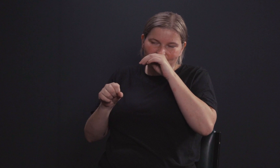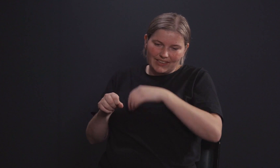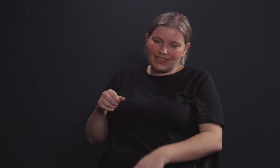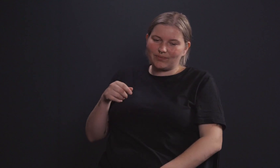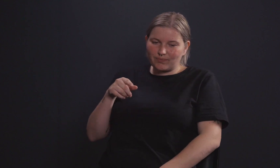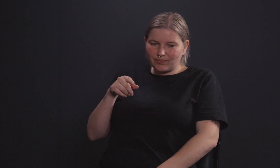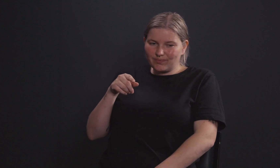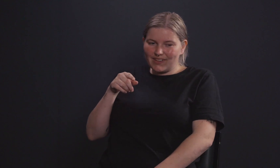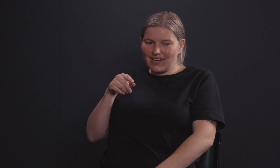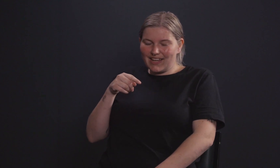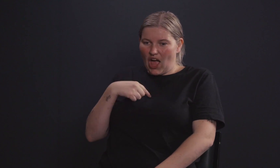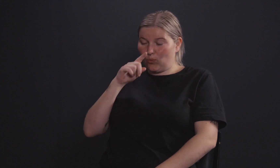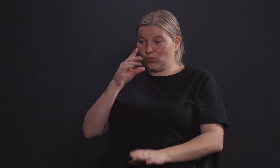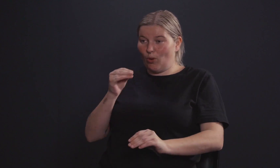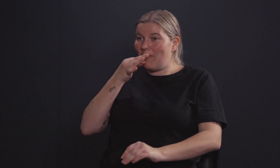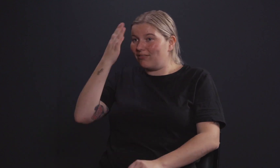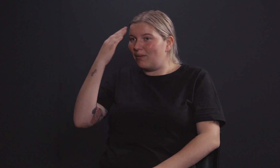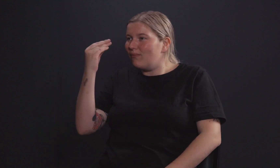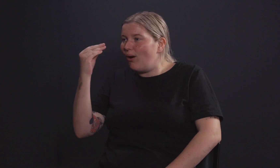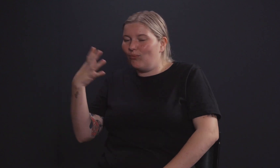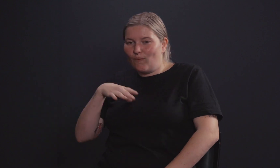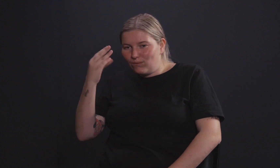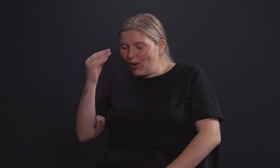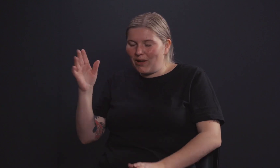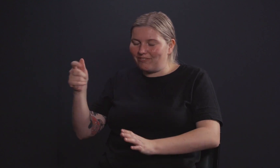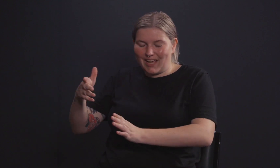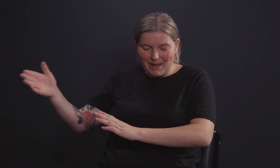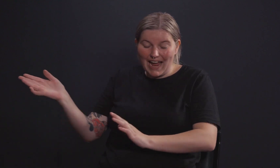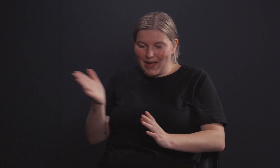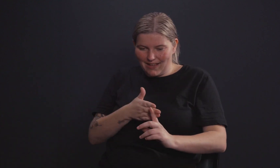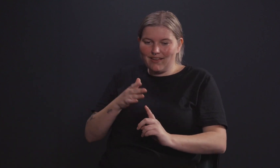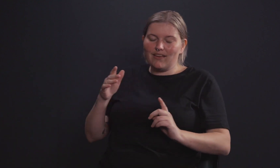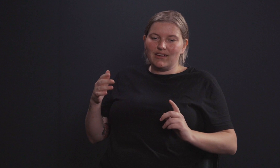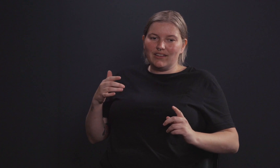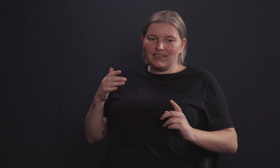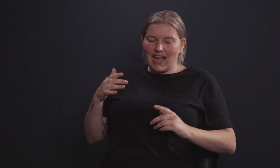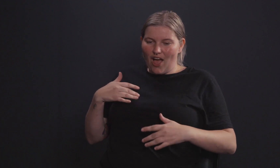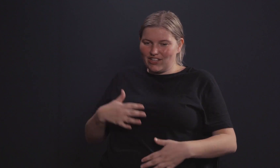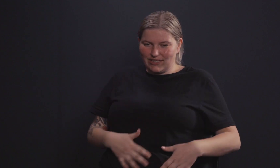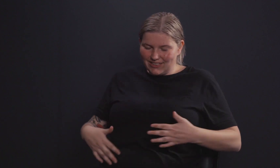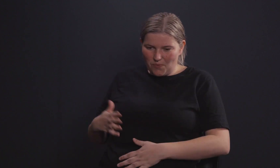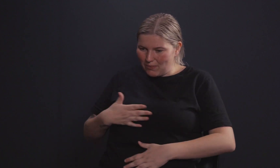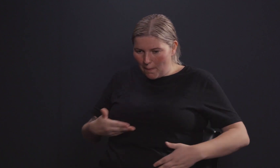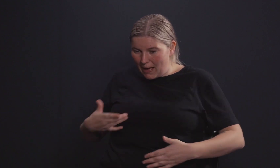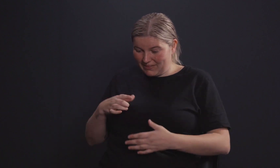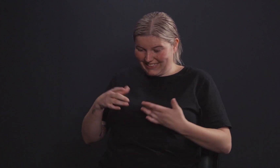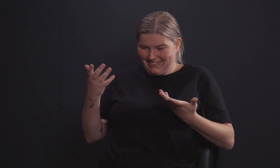NICU. Mum wanted to talk to me, but all I could think about was my baby. Last thing I remembered was having